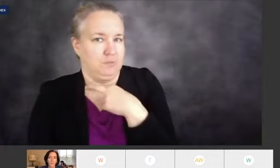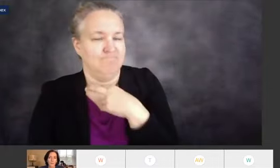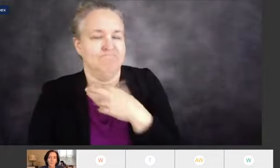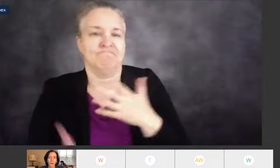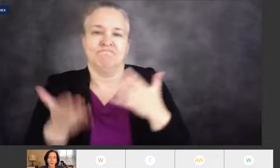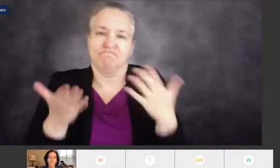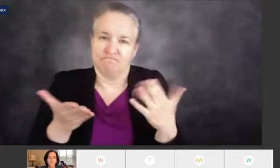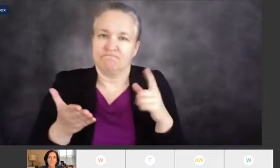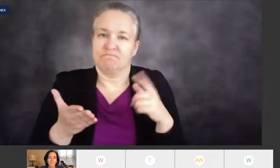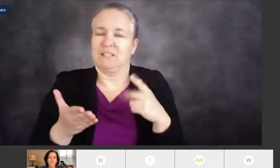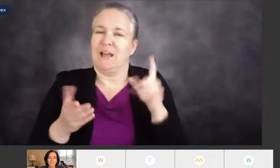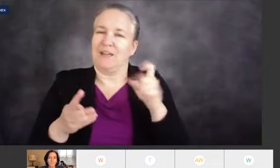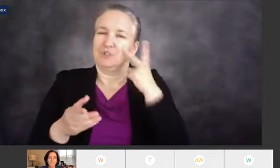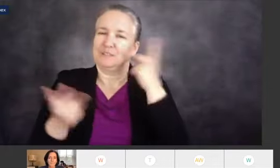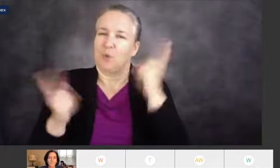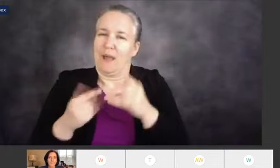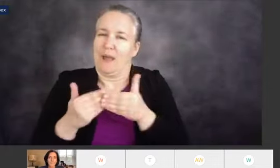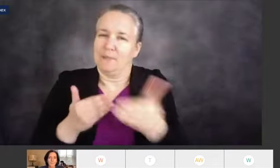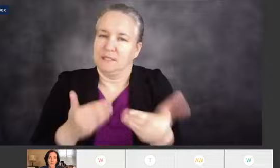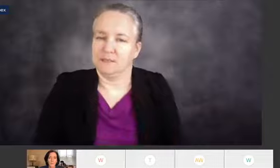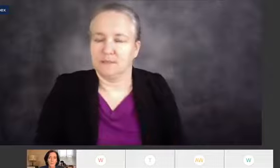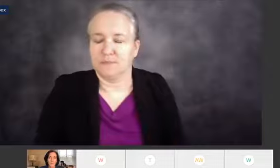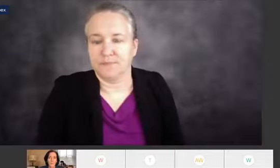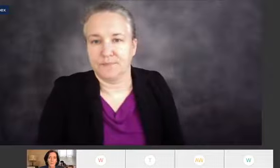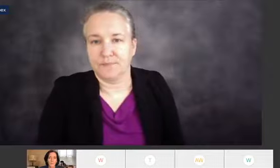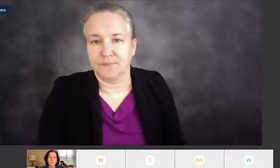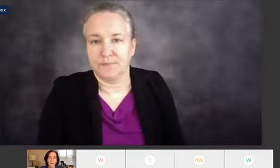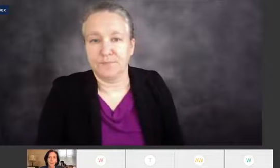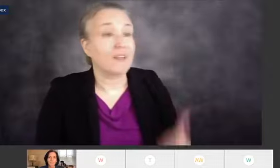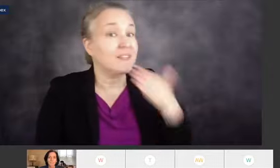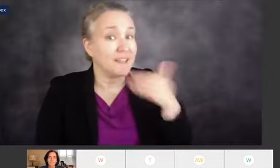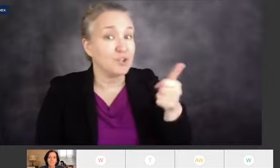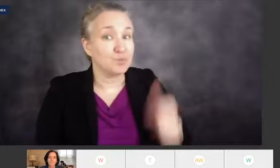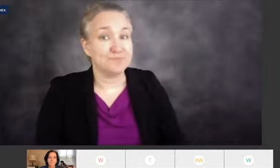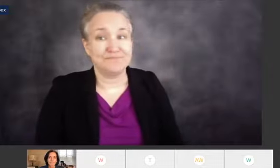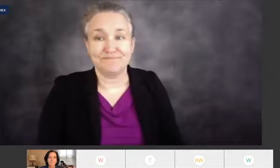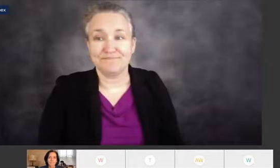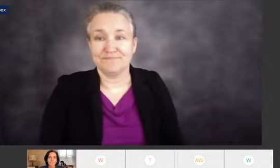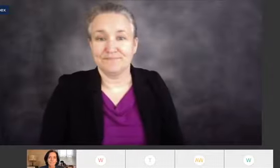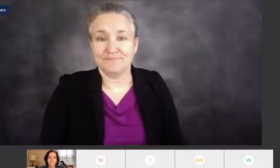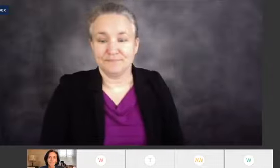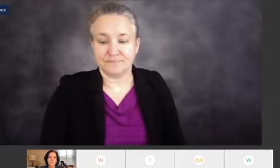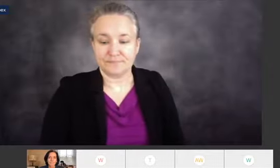what happens there. Thank you.